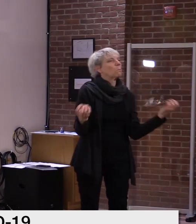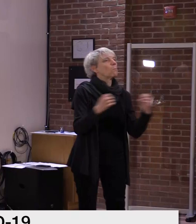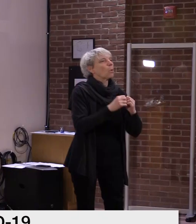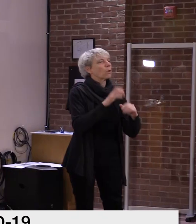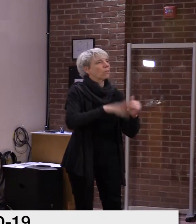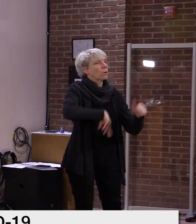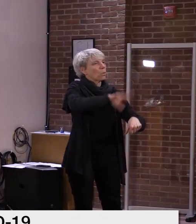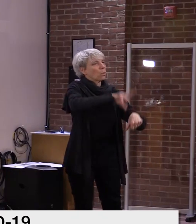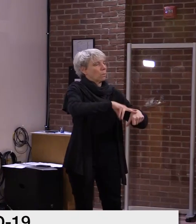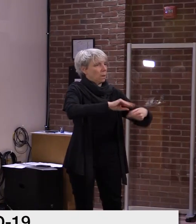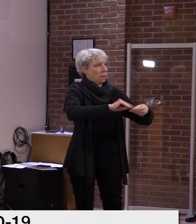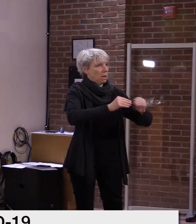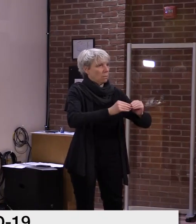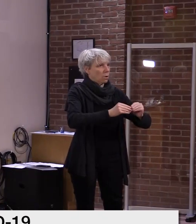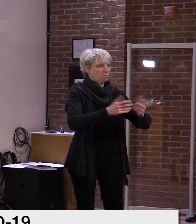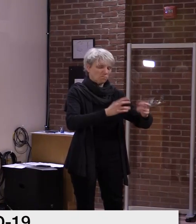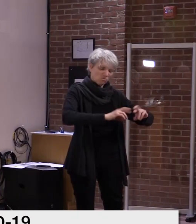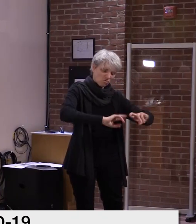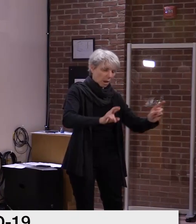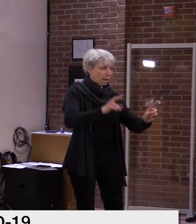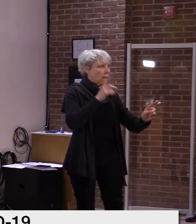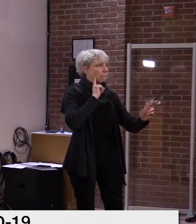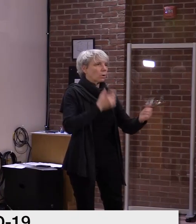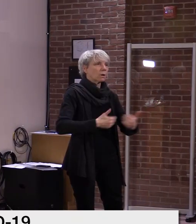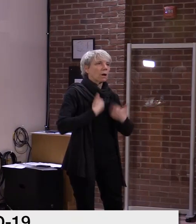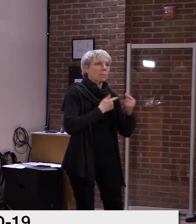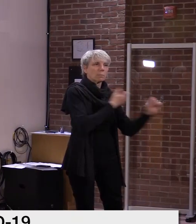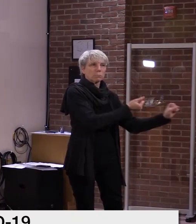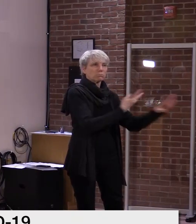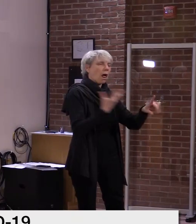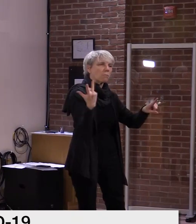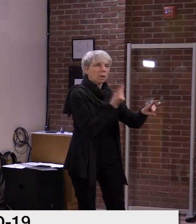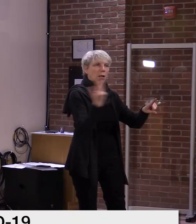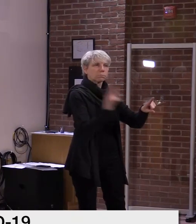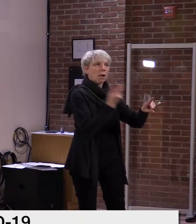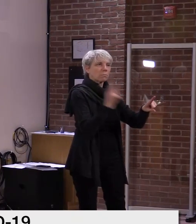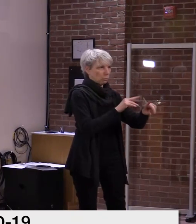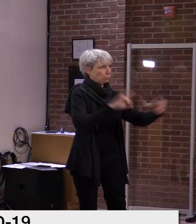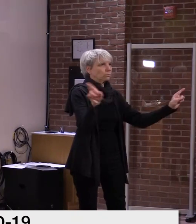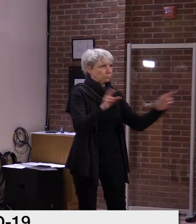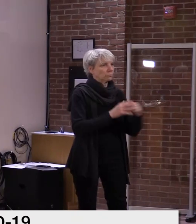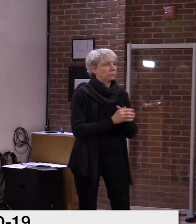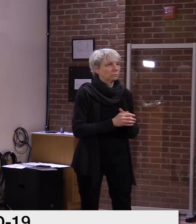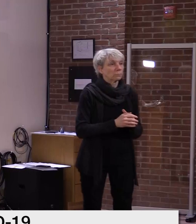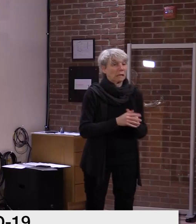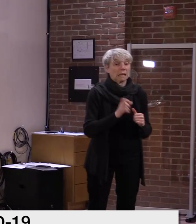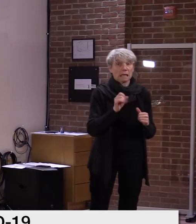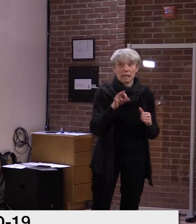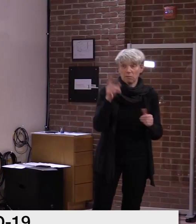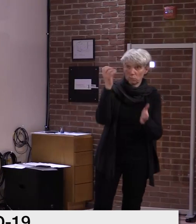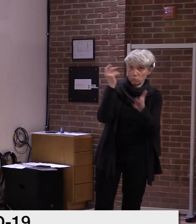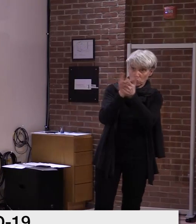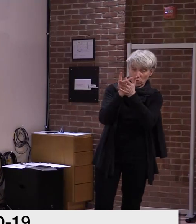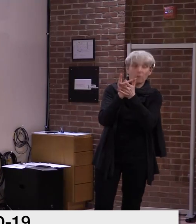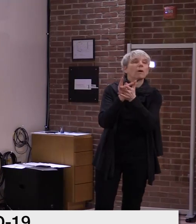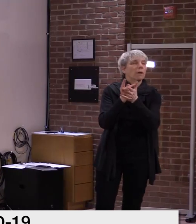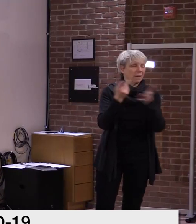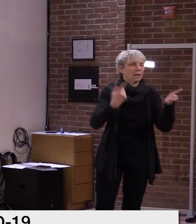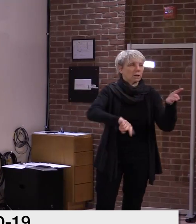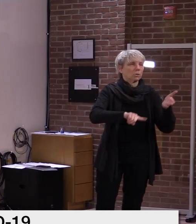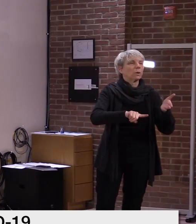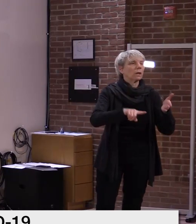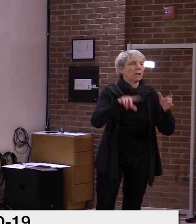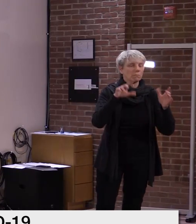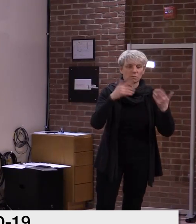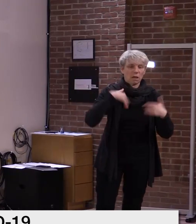our normal weekly allocation is. And if approved, we should have it available next week